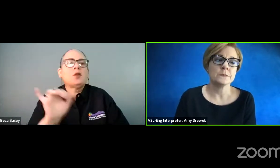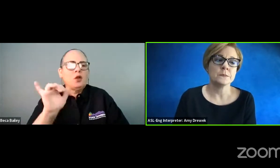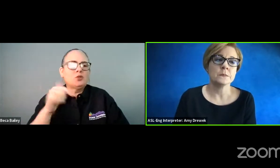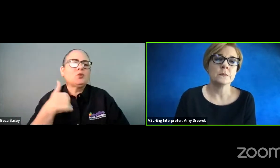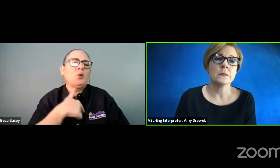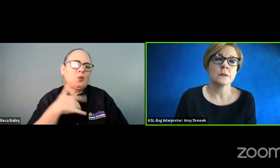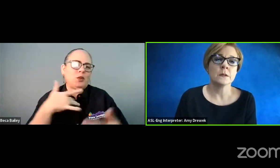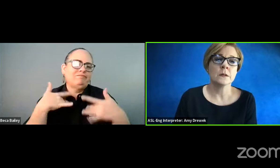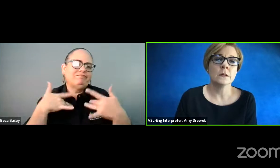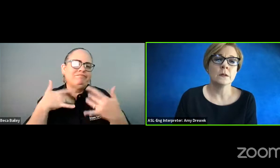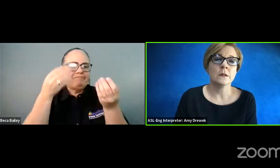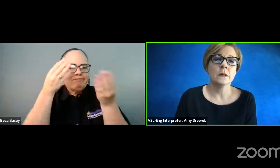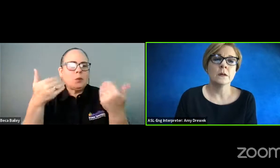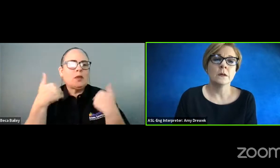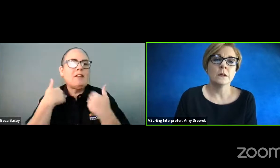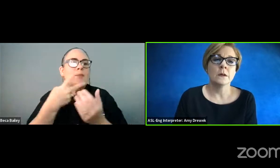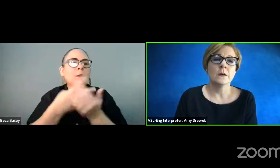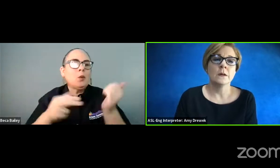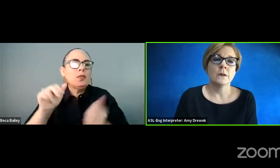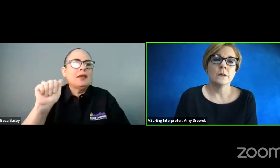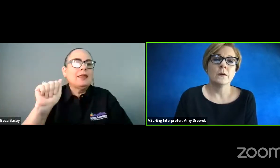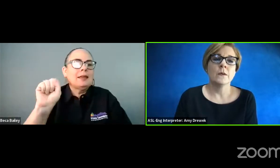manner.